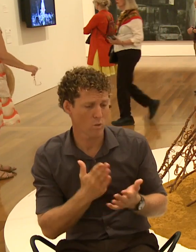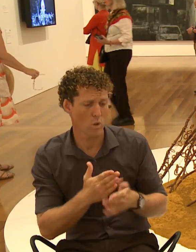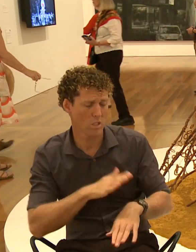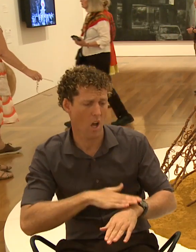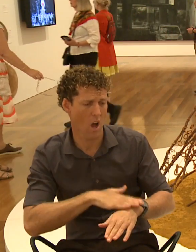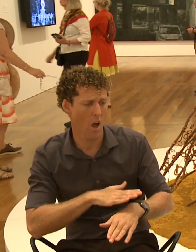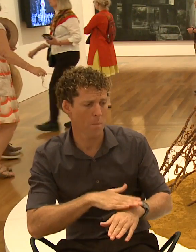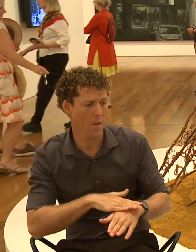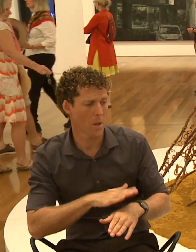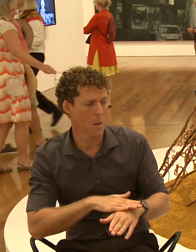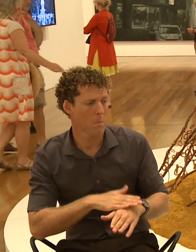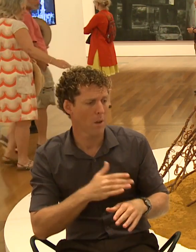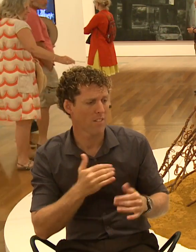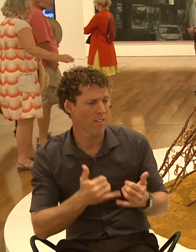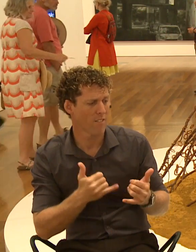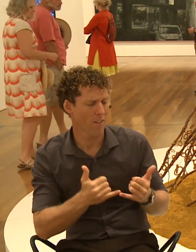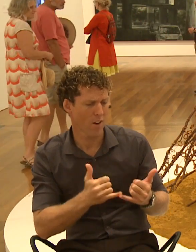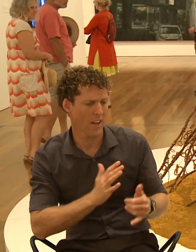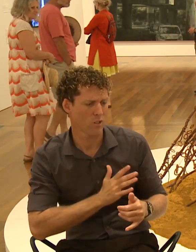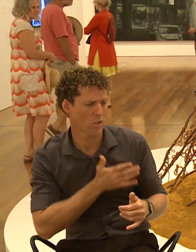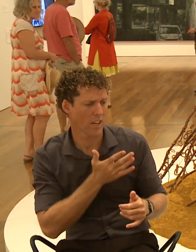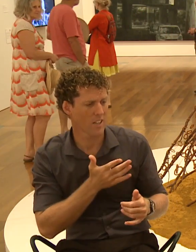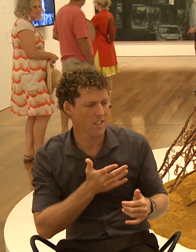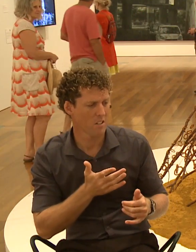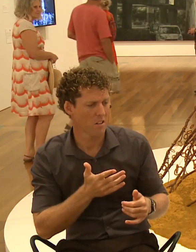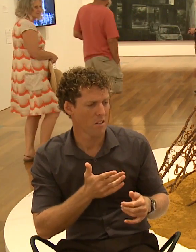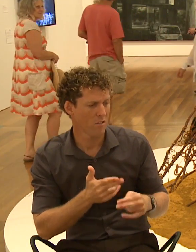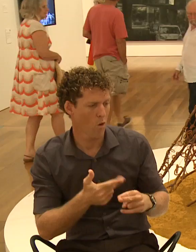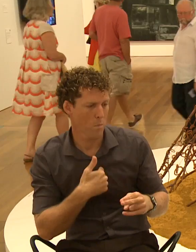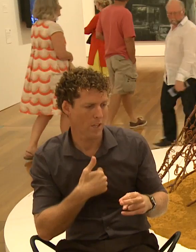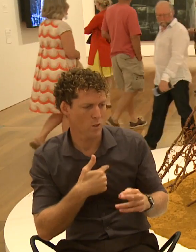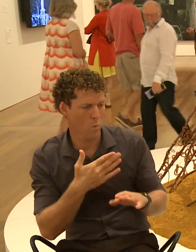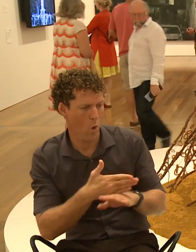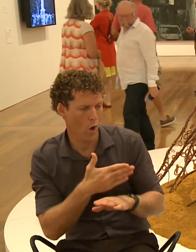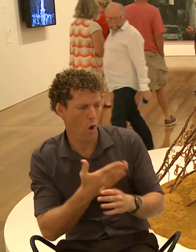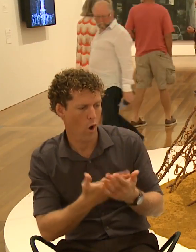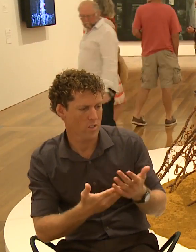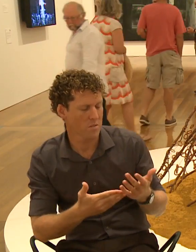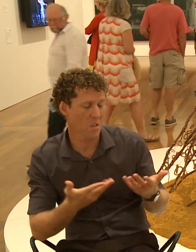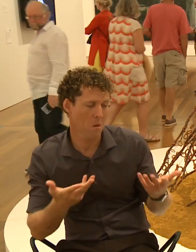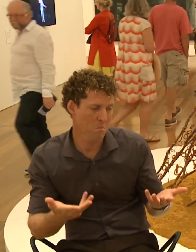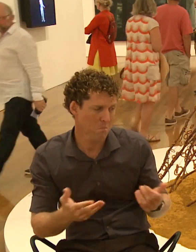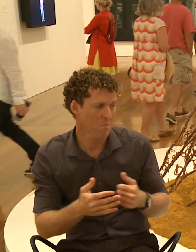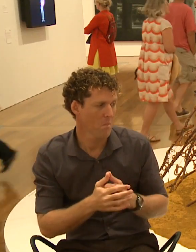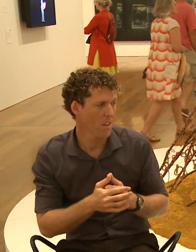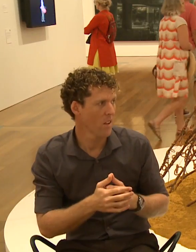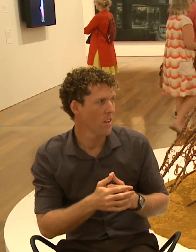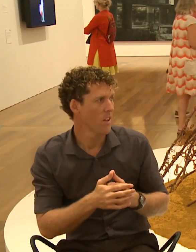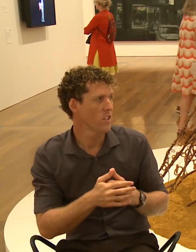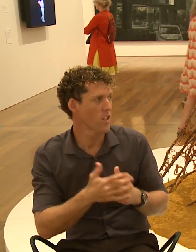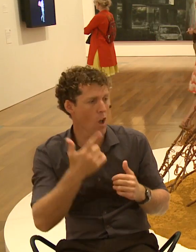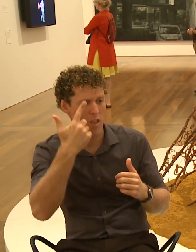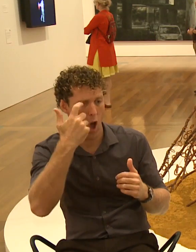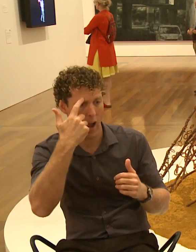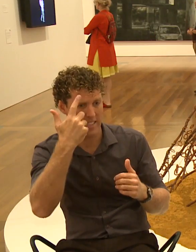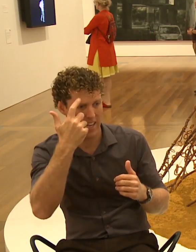time and stuff like that, but it's very, very interesting to do, and yeah. So the idea